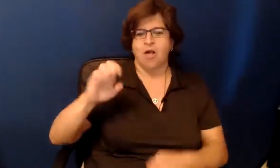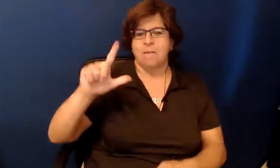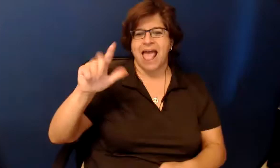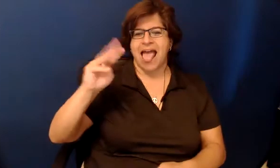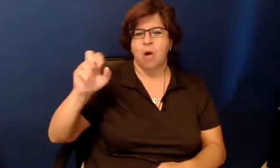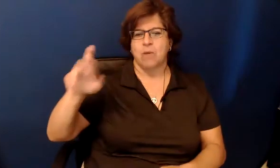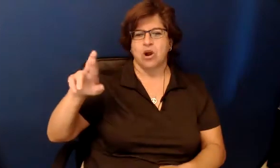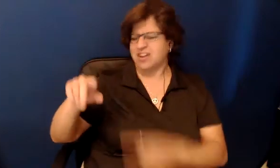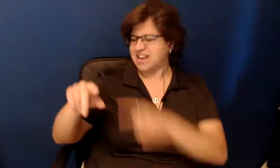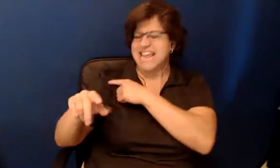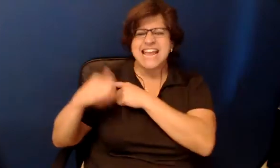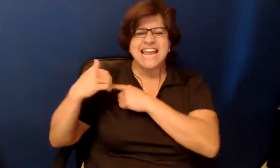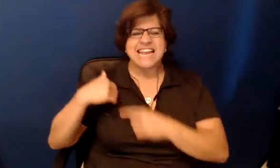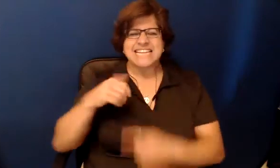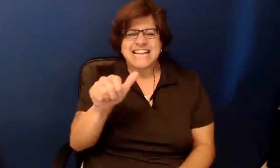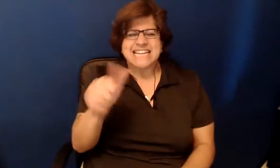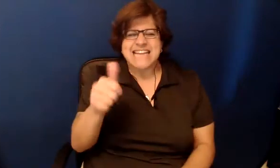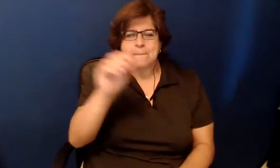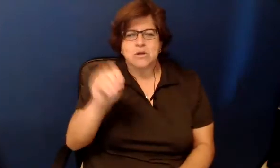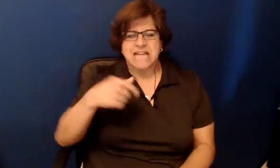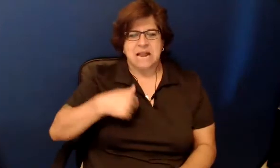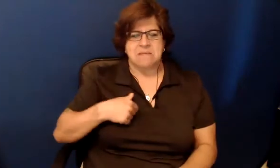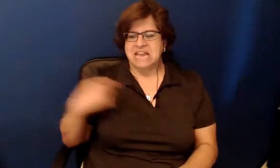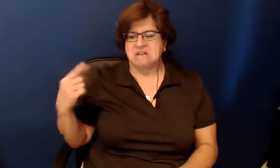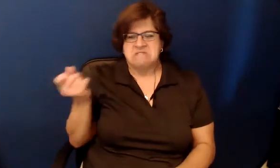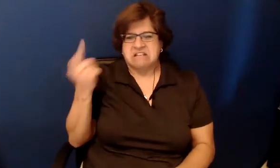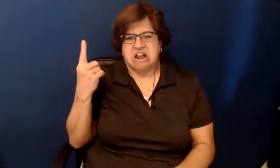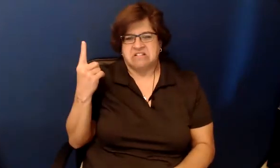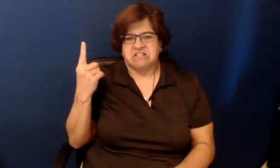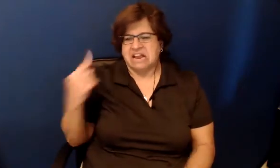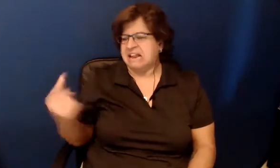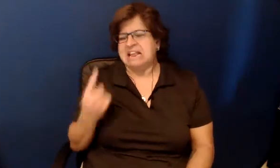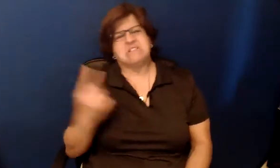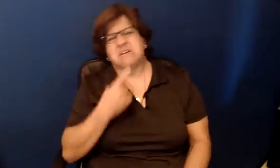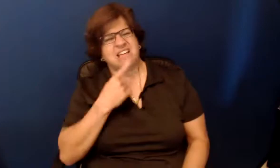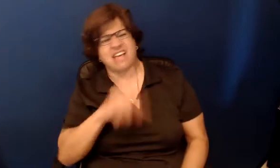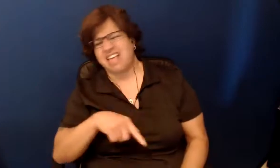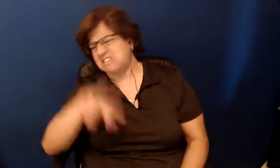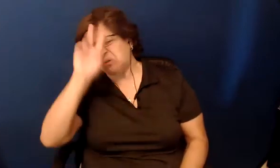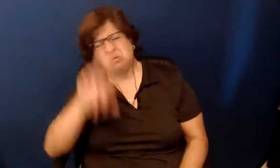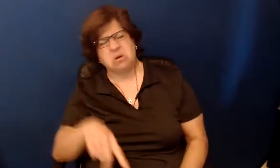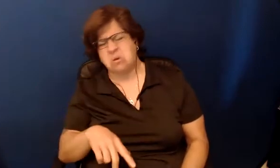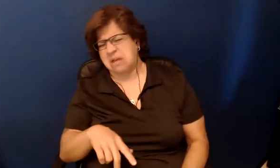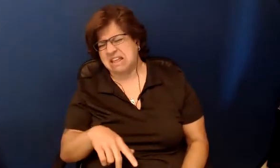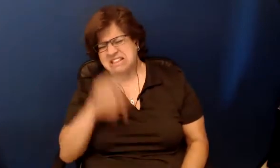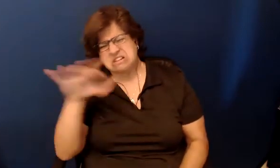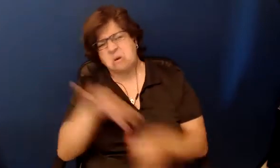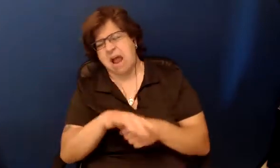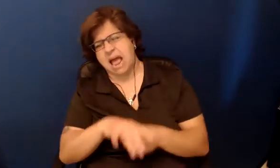that's never going to get it, okay? Oh, this is crap. This is no good. This is stupid. You shouldn't be doing, you know, all that, you